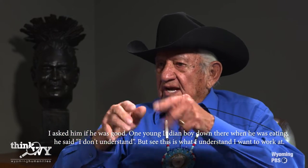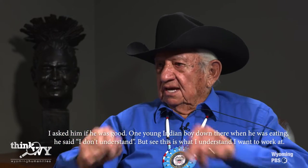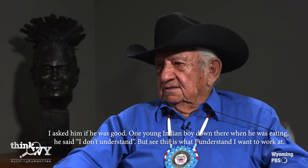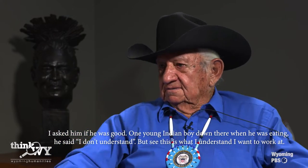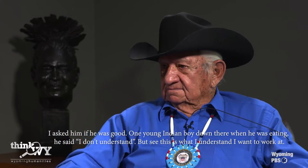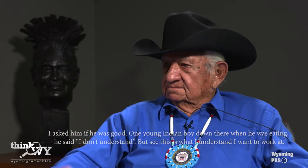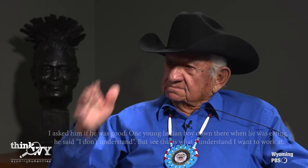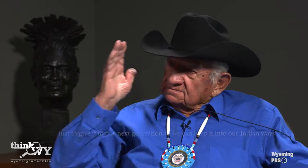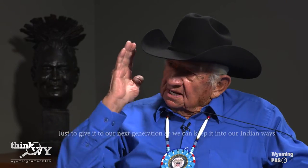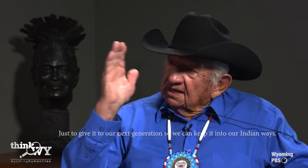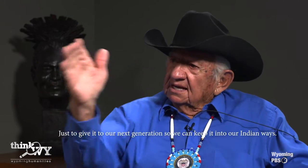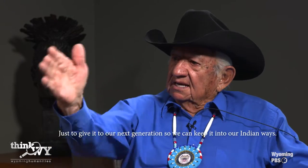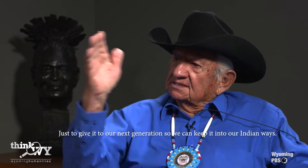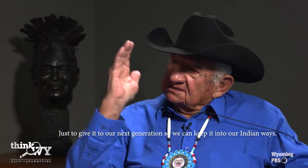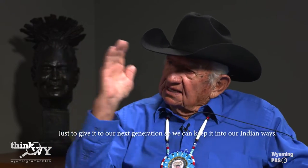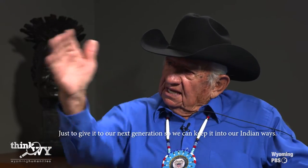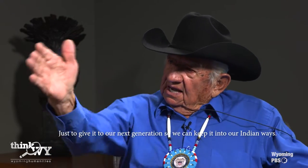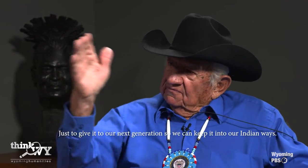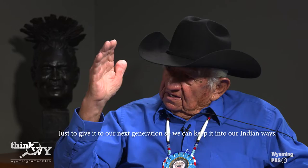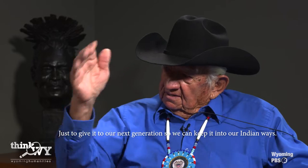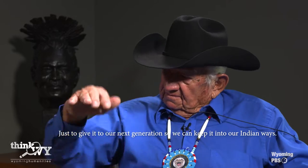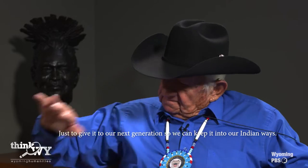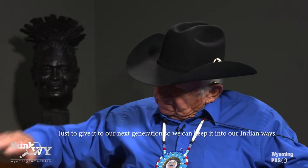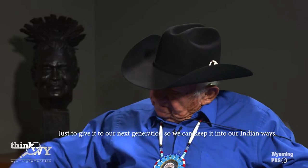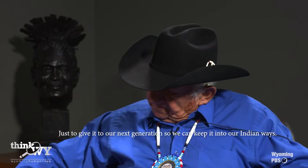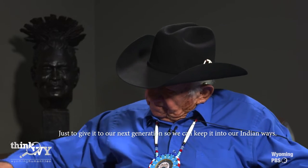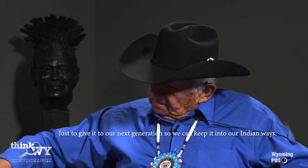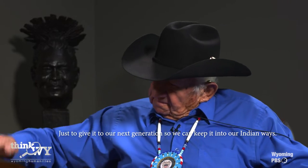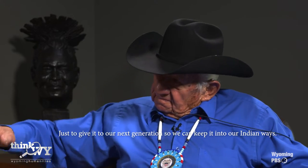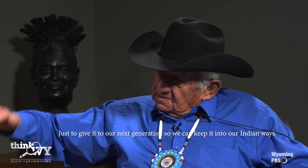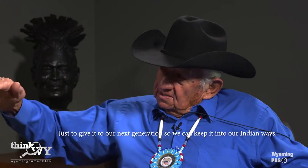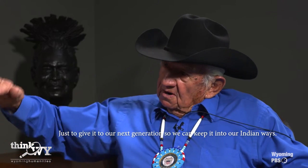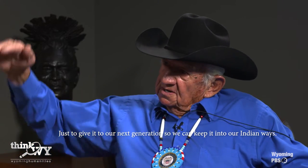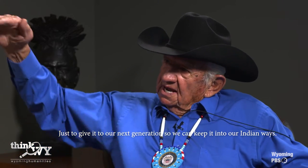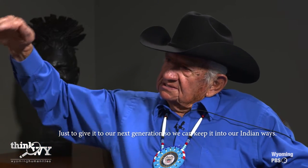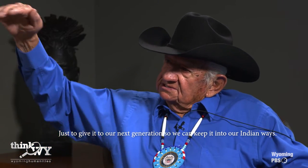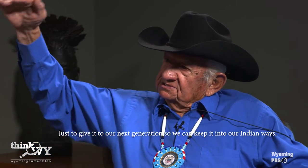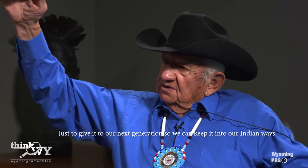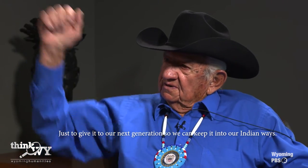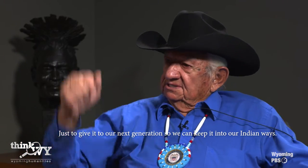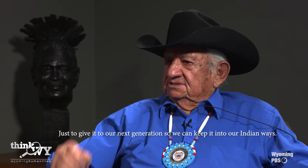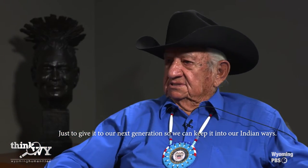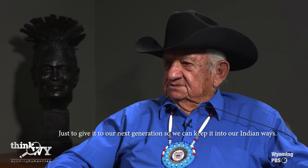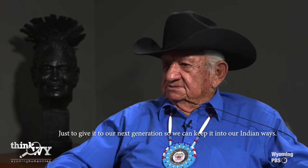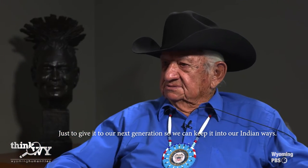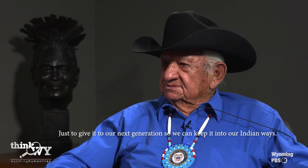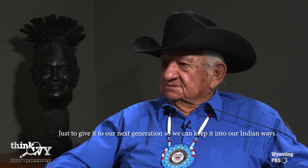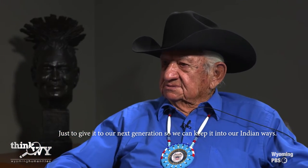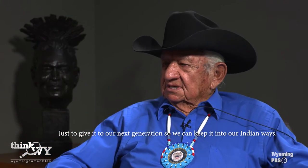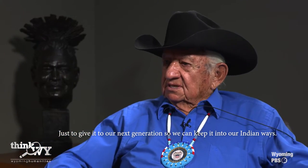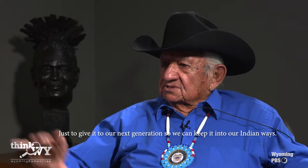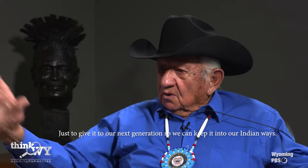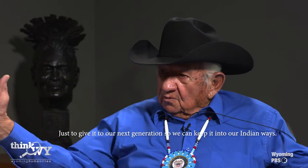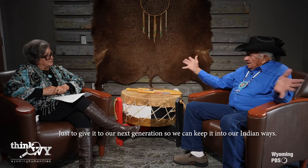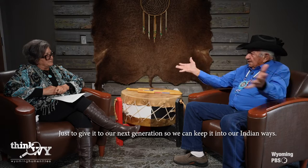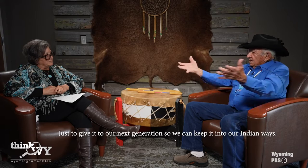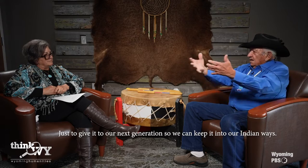at, is to give it to our next generation so we can keep